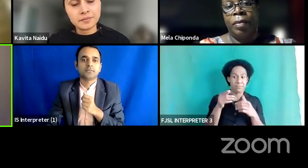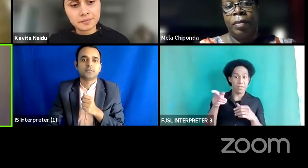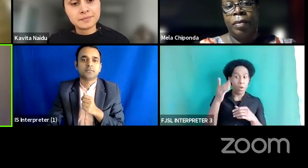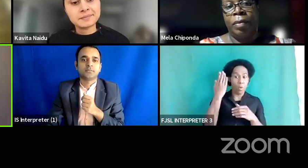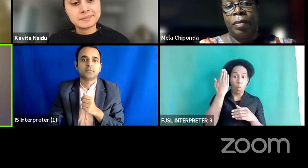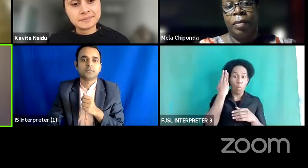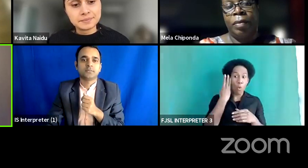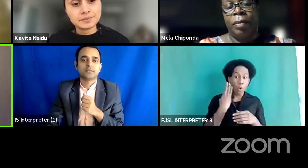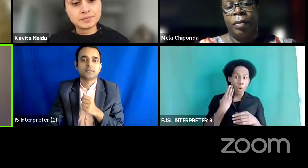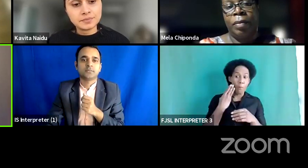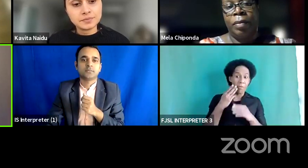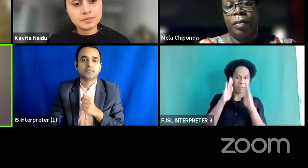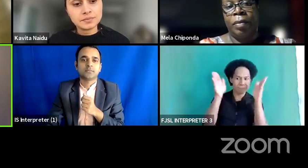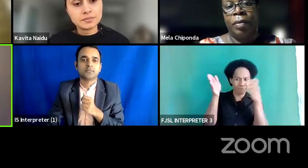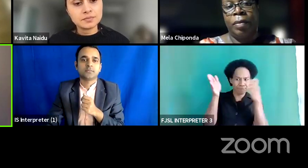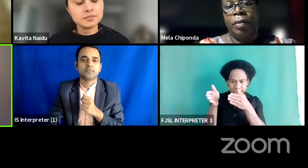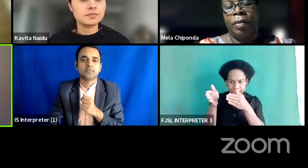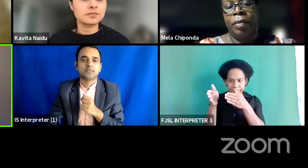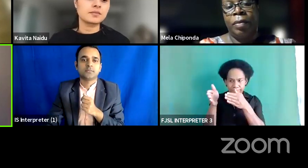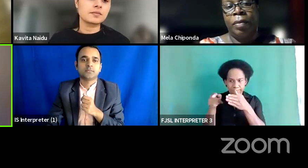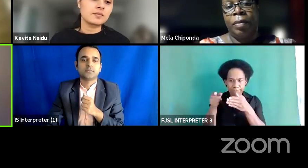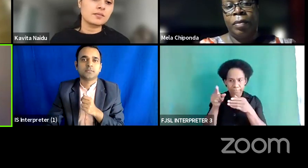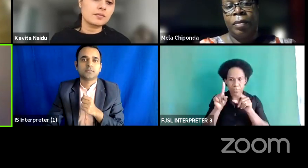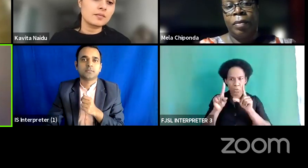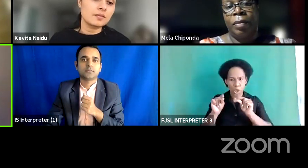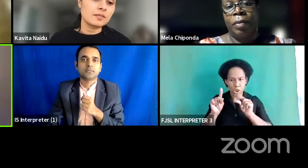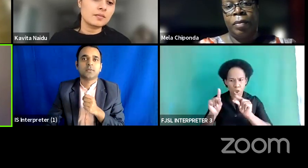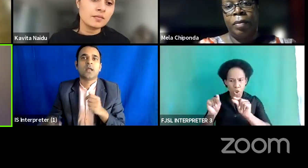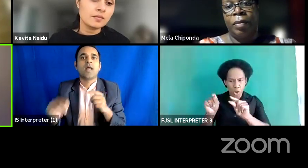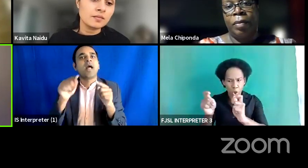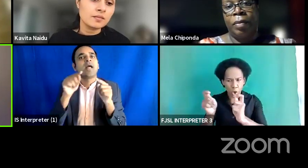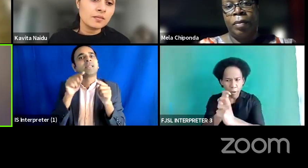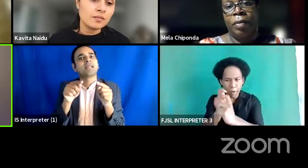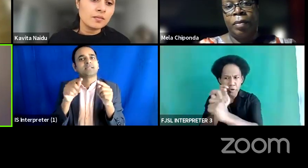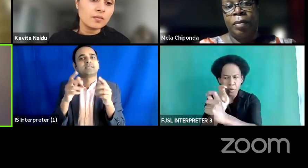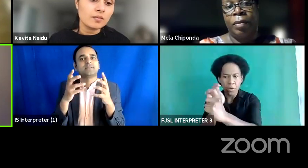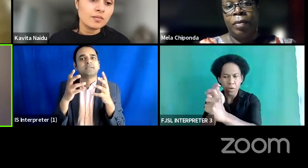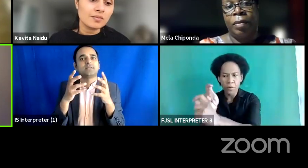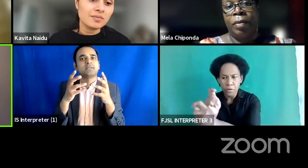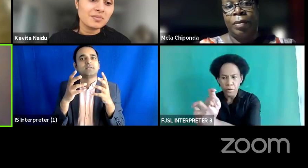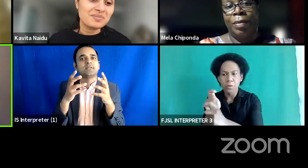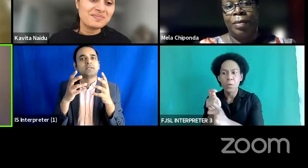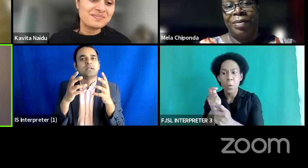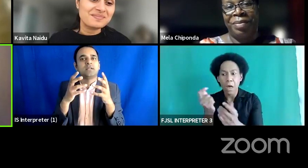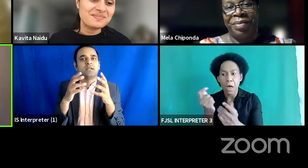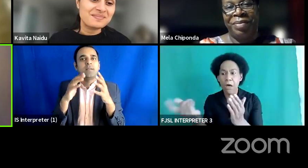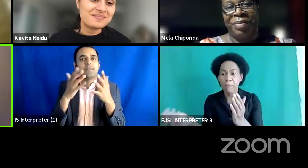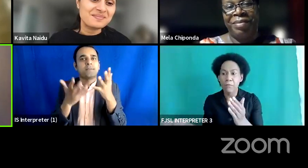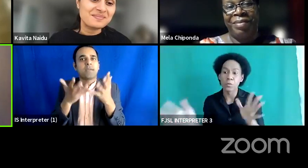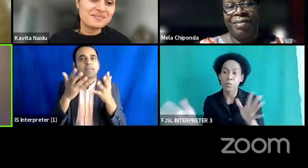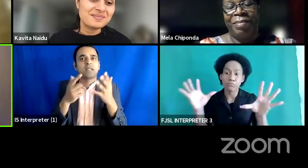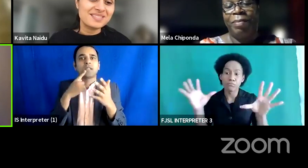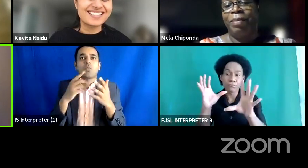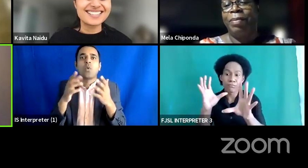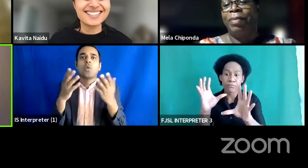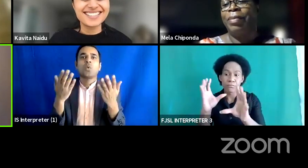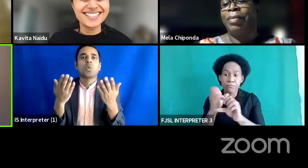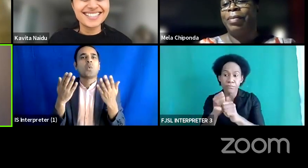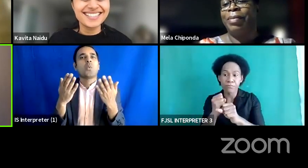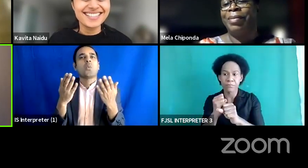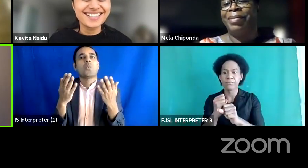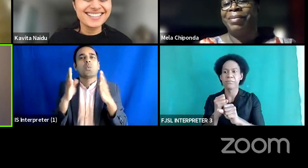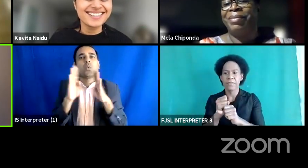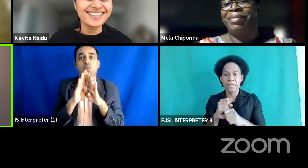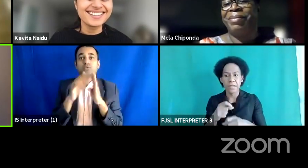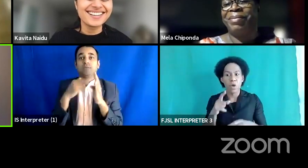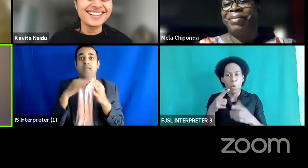Deals. And so maybe also my closing remarks, because I imagine I won't have enough time. 1 hour is quite short, Priyanki, for some of